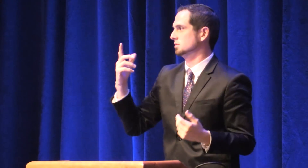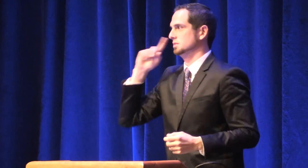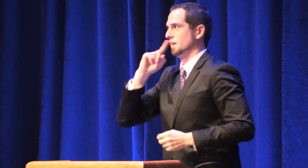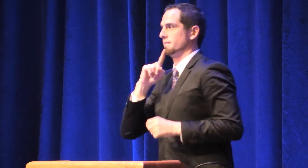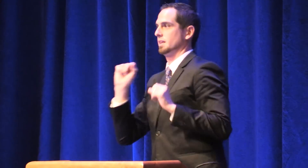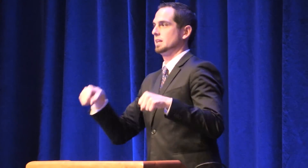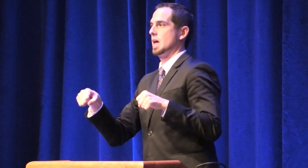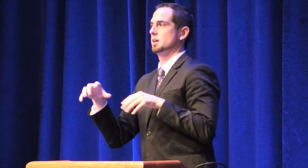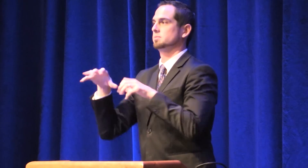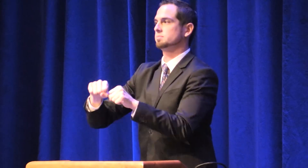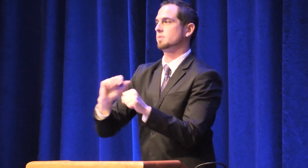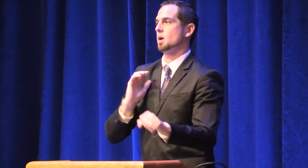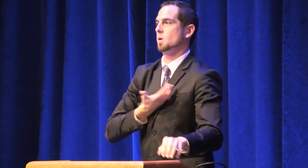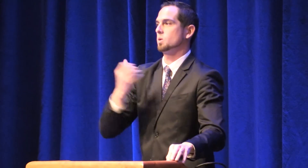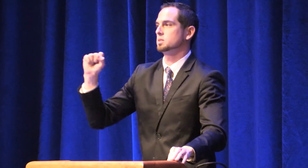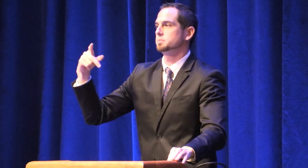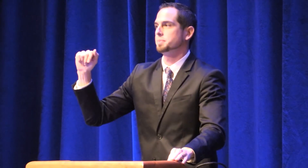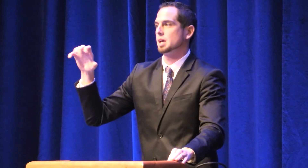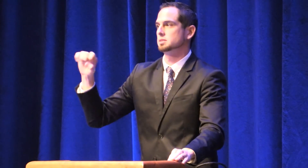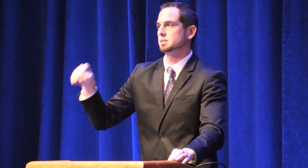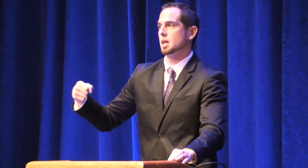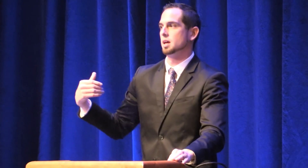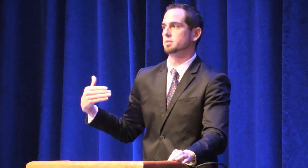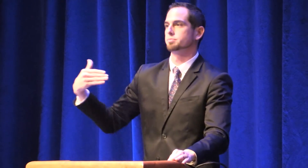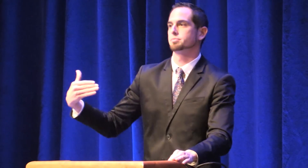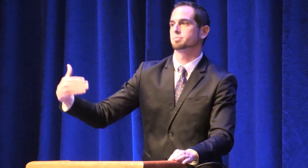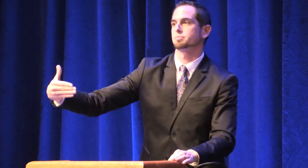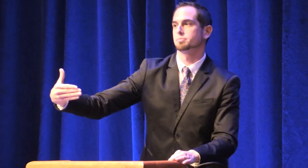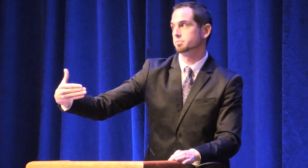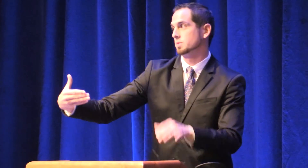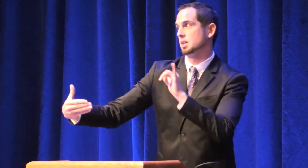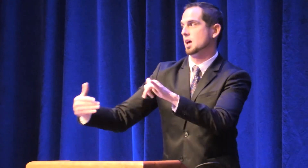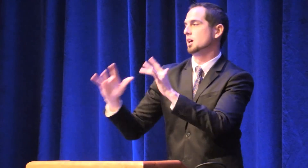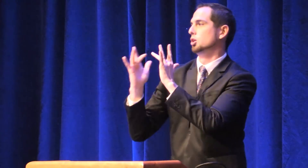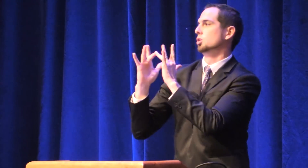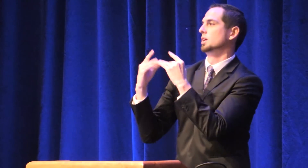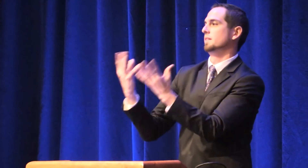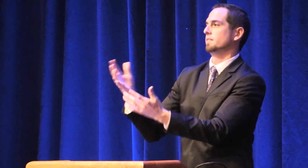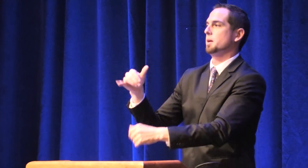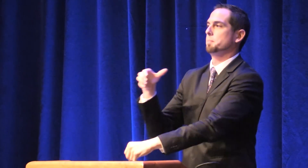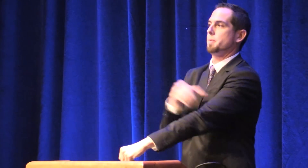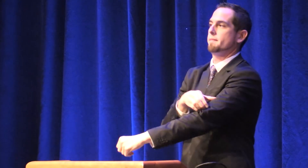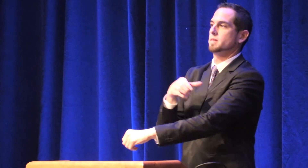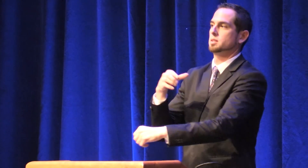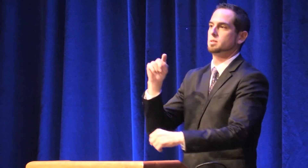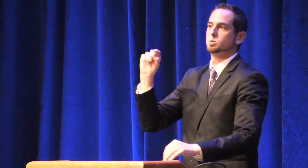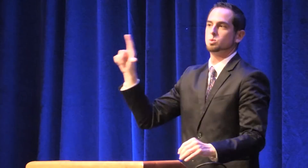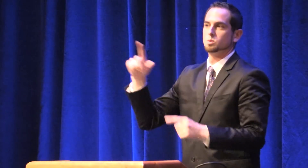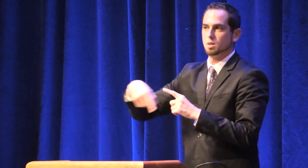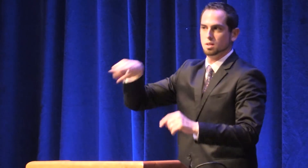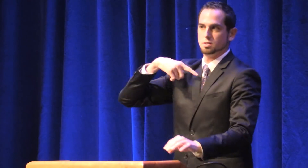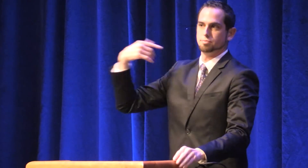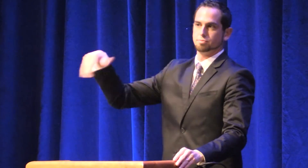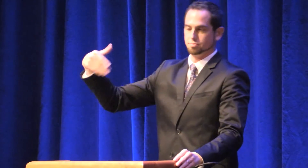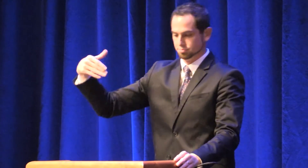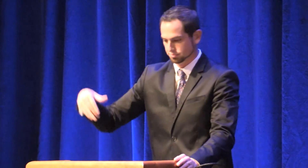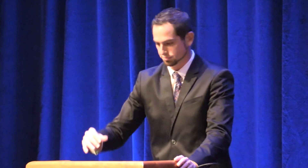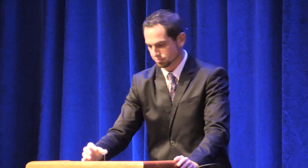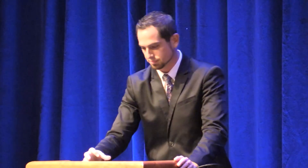for your attention, because deaf can carve out our own space in this arena. As we know,